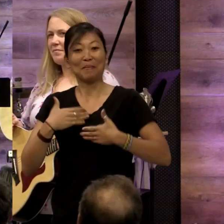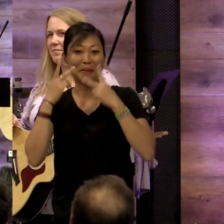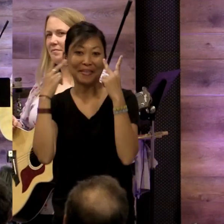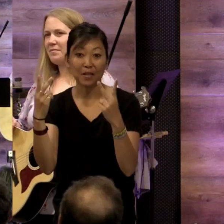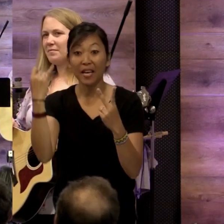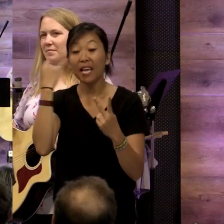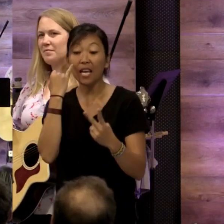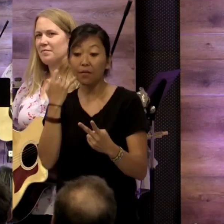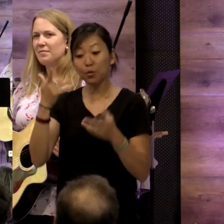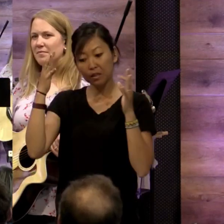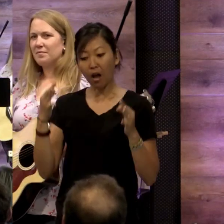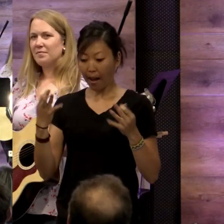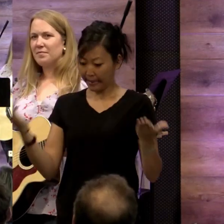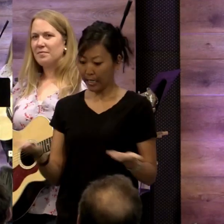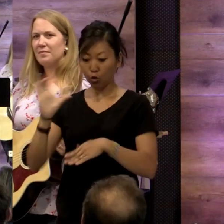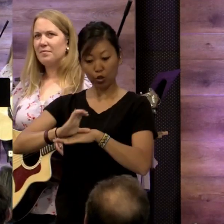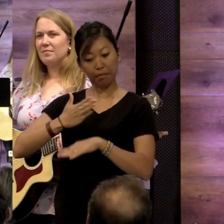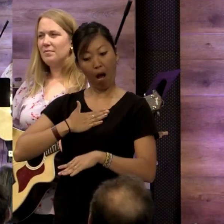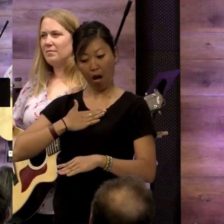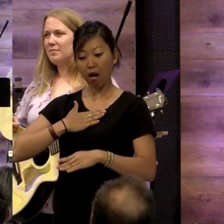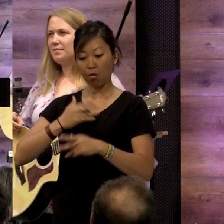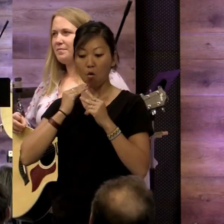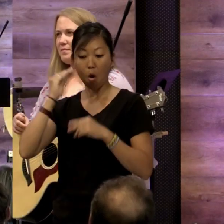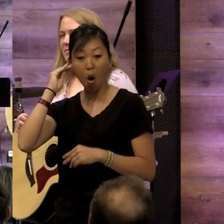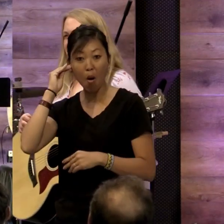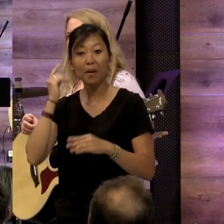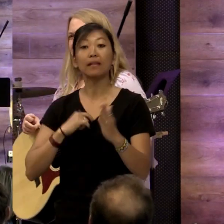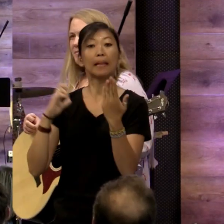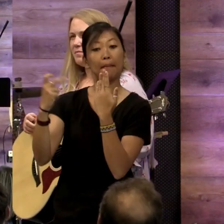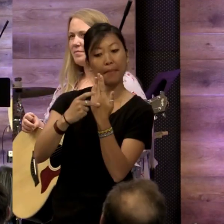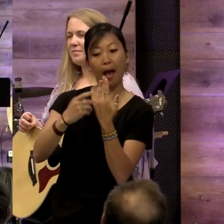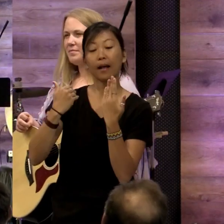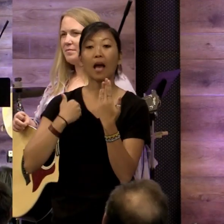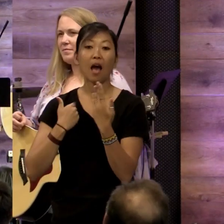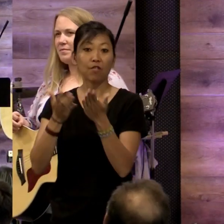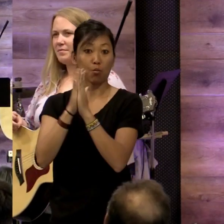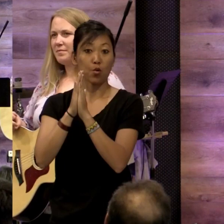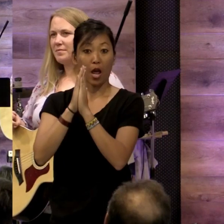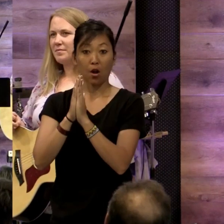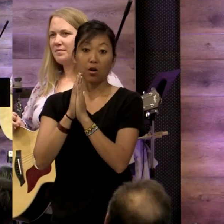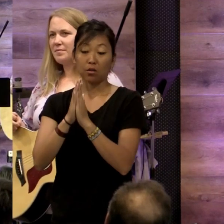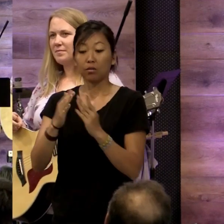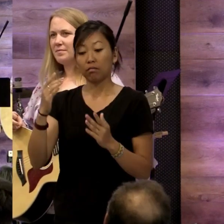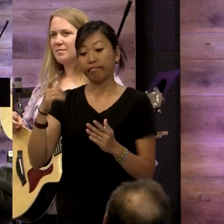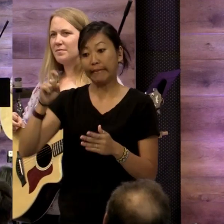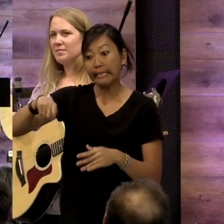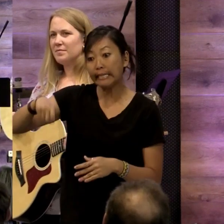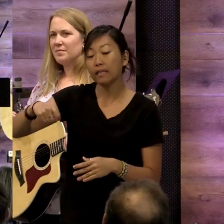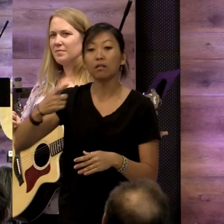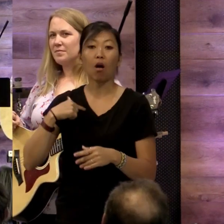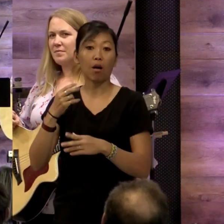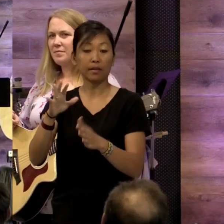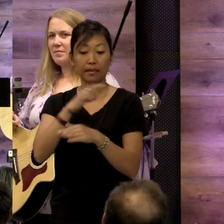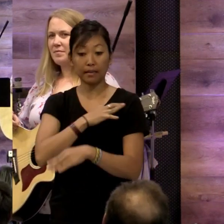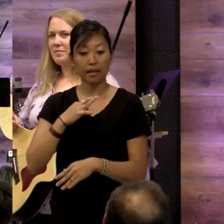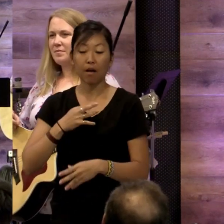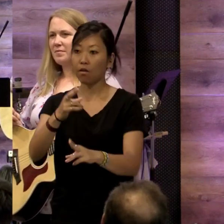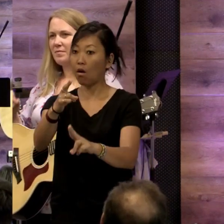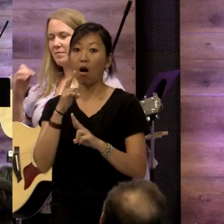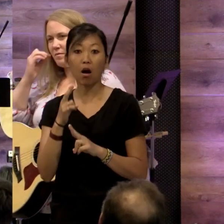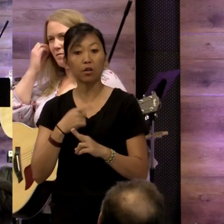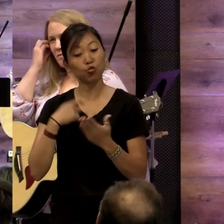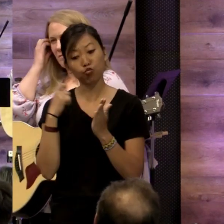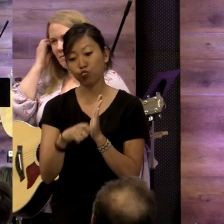call this church your home, on the backside of the welcome card, there's a spot for prayer requests, and our staff would be honored to pray for you